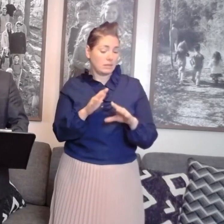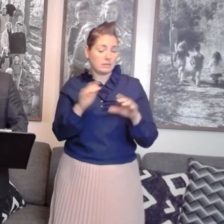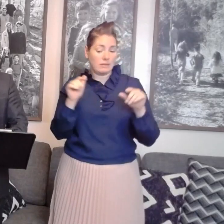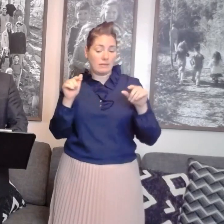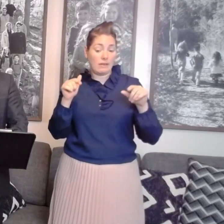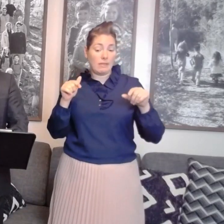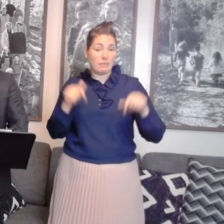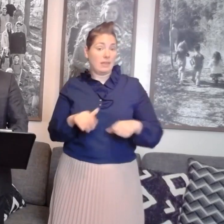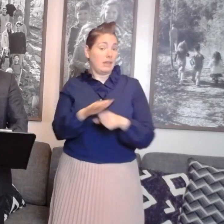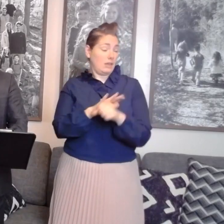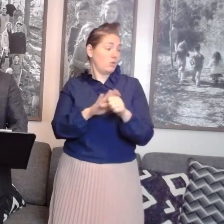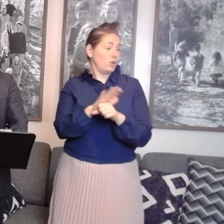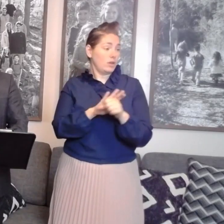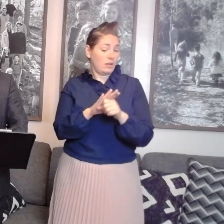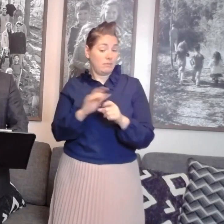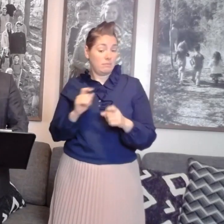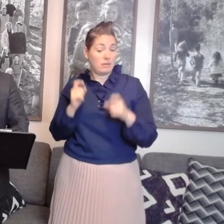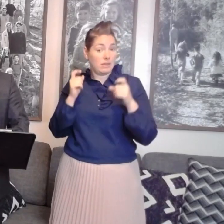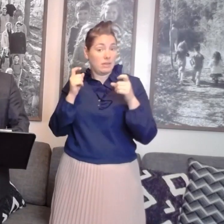area.